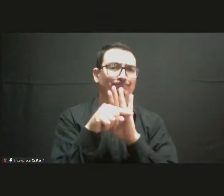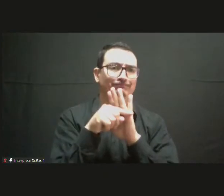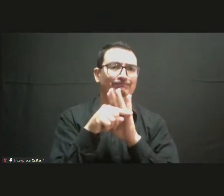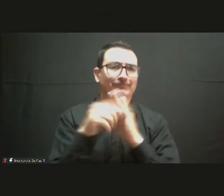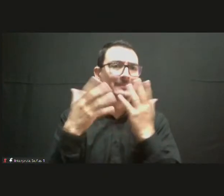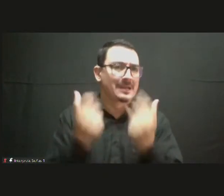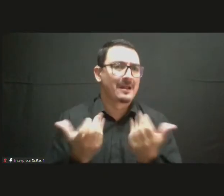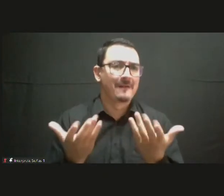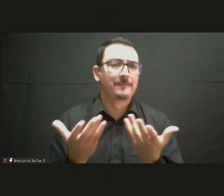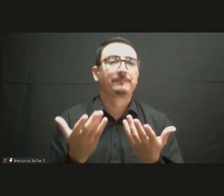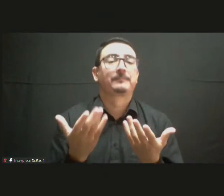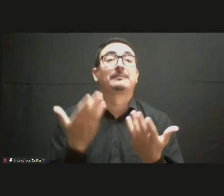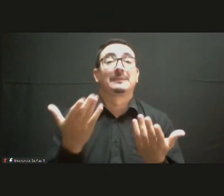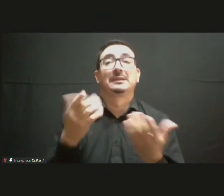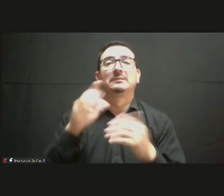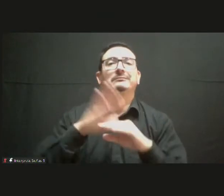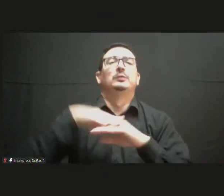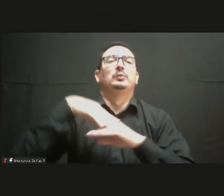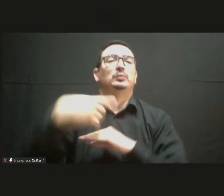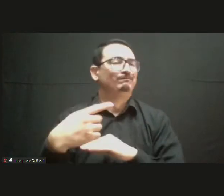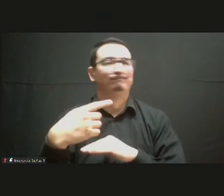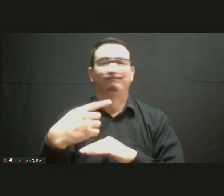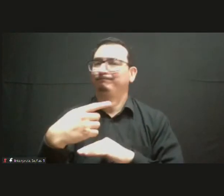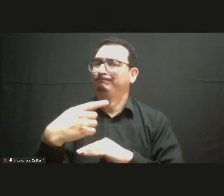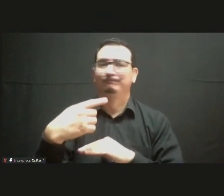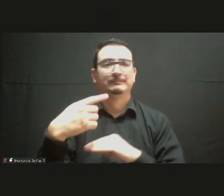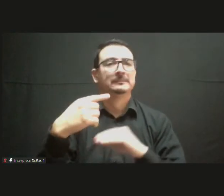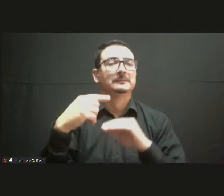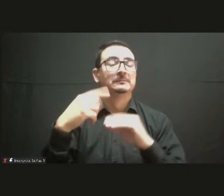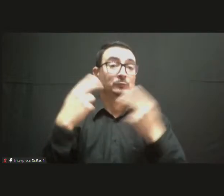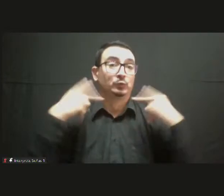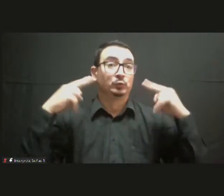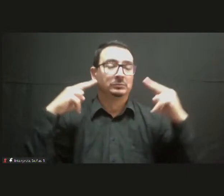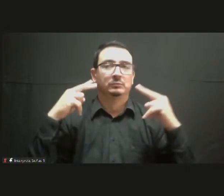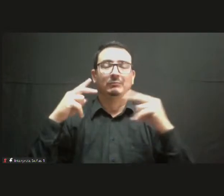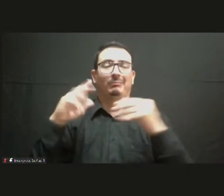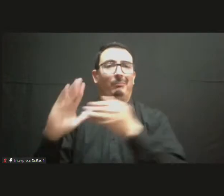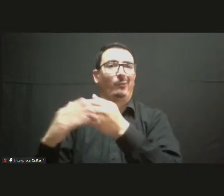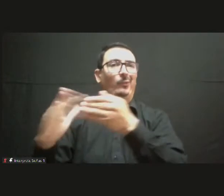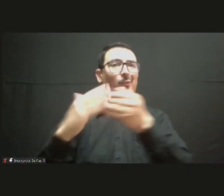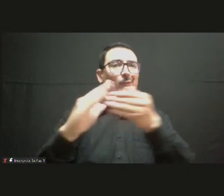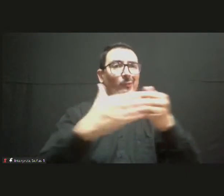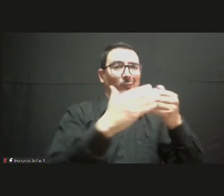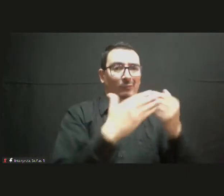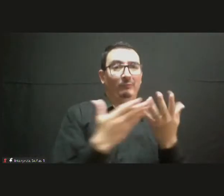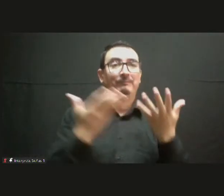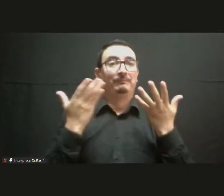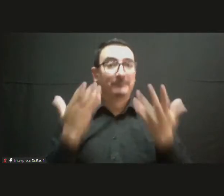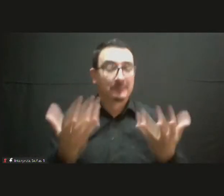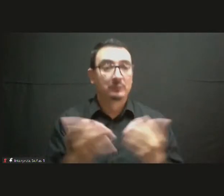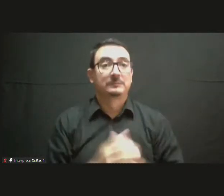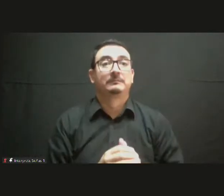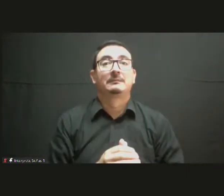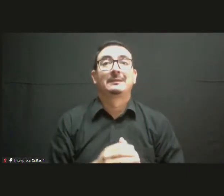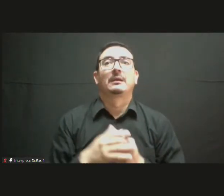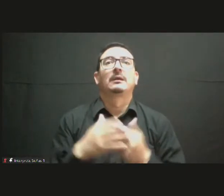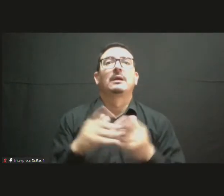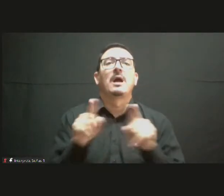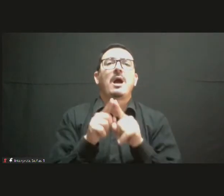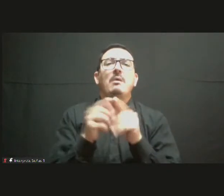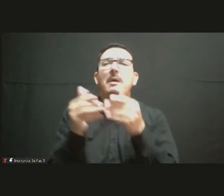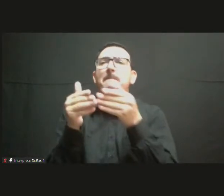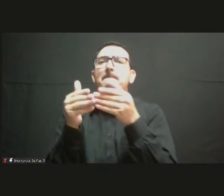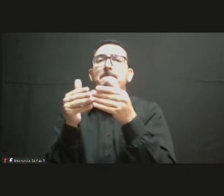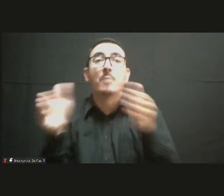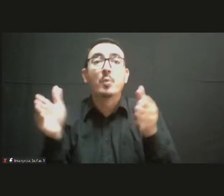the reopening of Caribbean tourism destinations has met with starts and stops